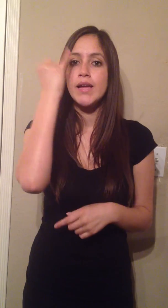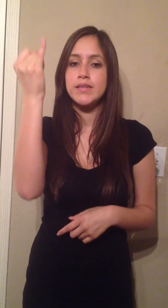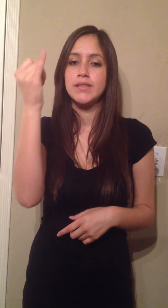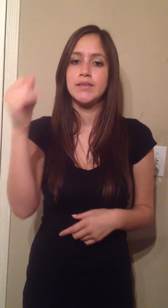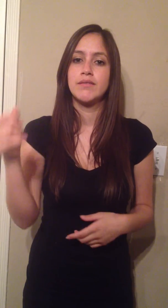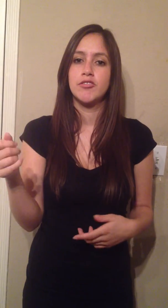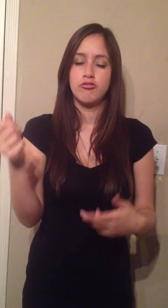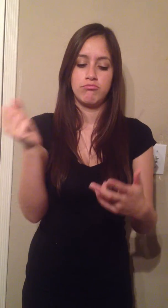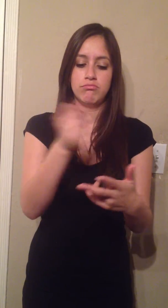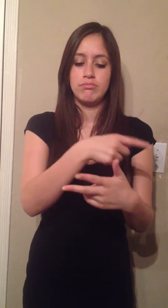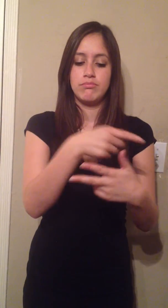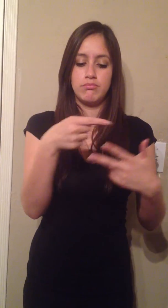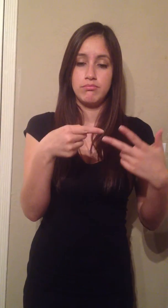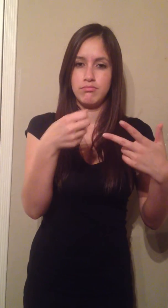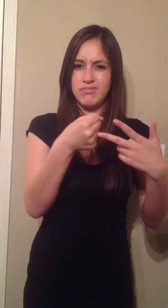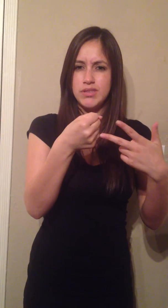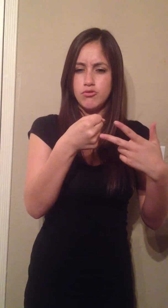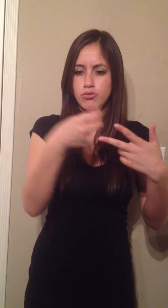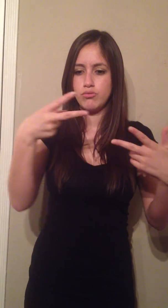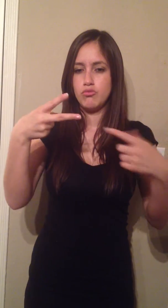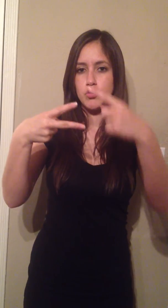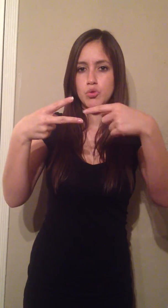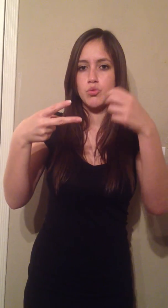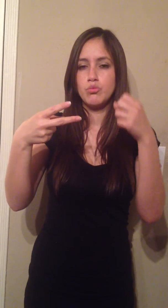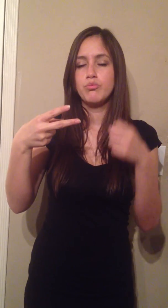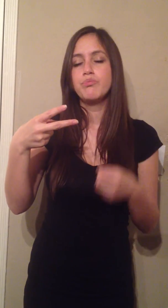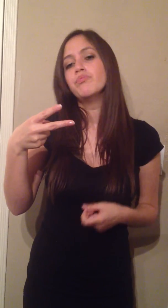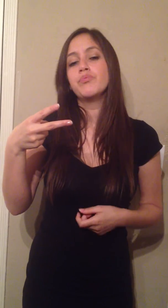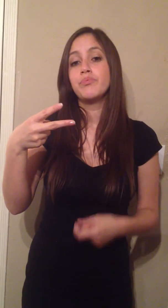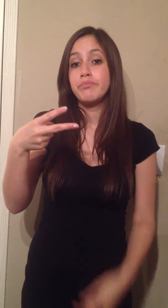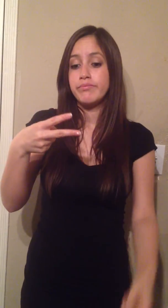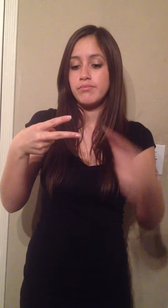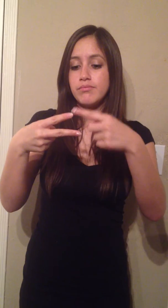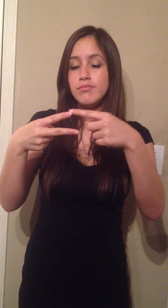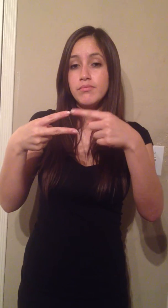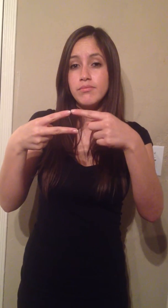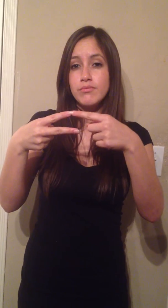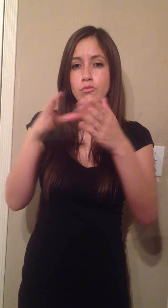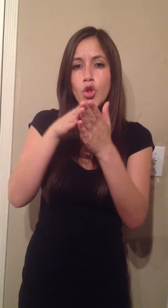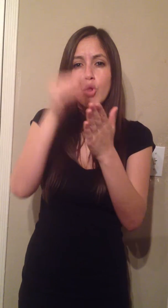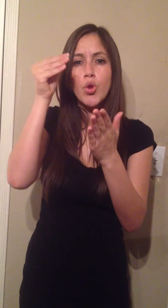3, is to learn how to use abbreviations a lot when you take